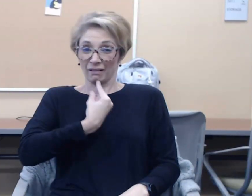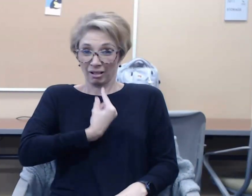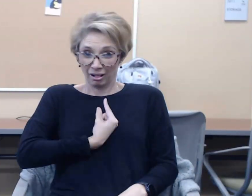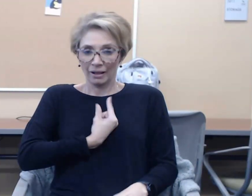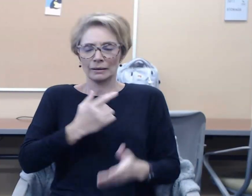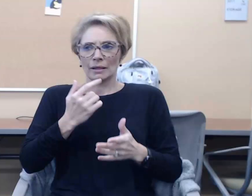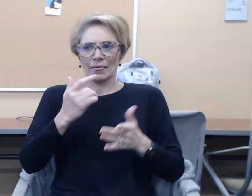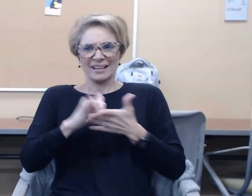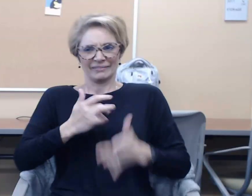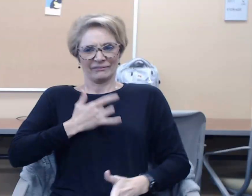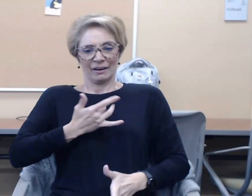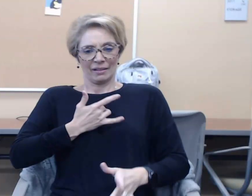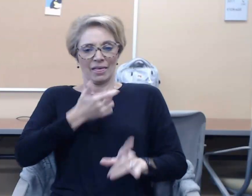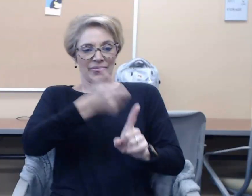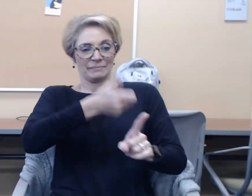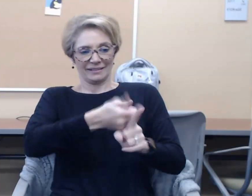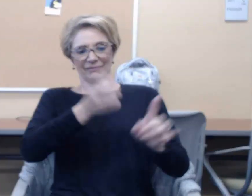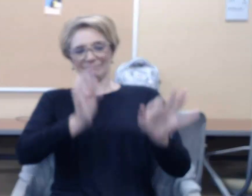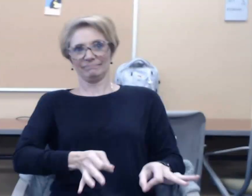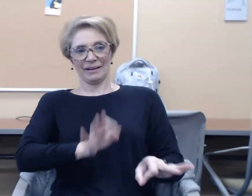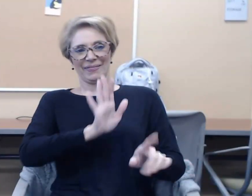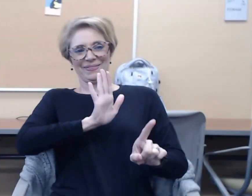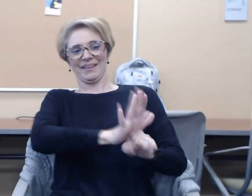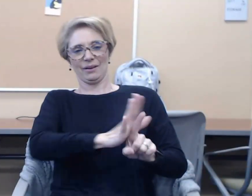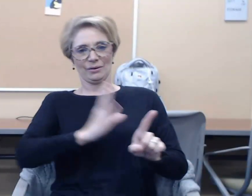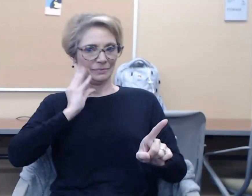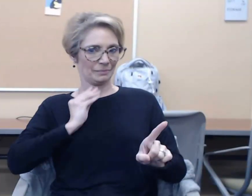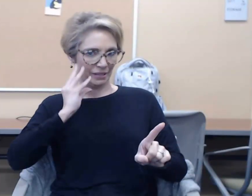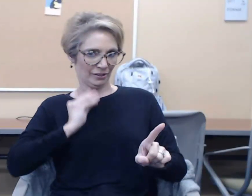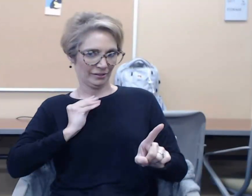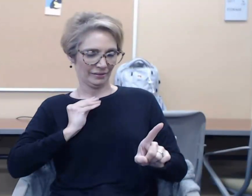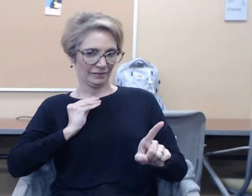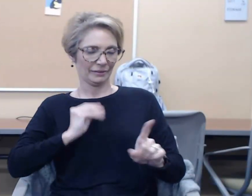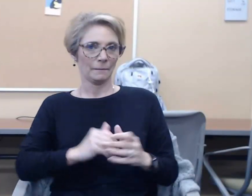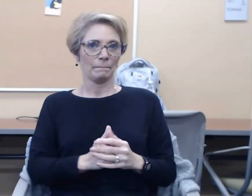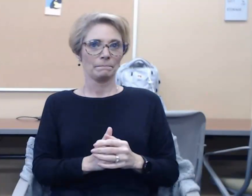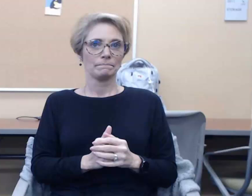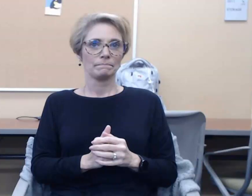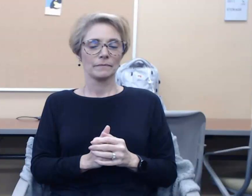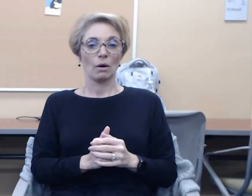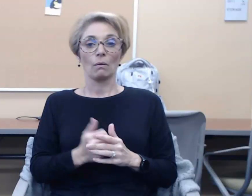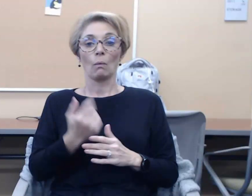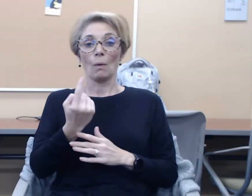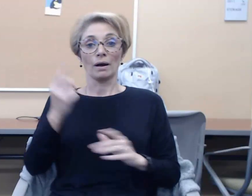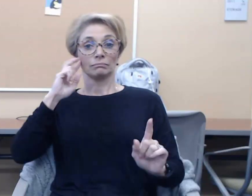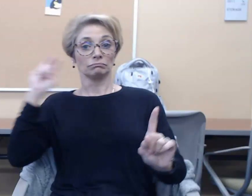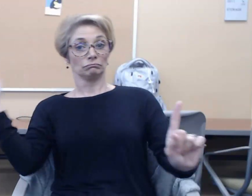determined by the subject and their firsthand experience. So one is looking from the outside and judging a